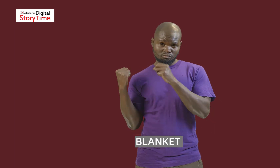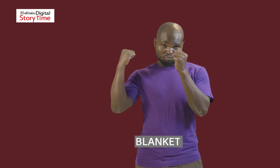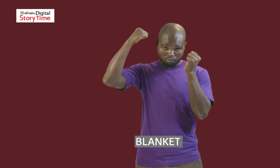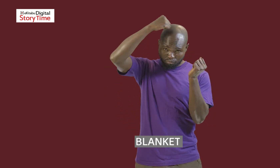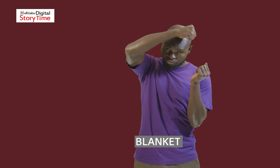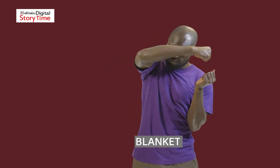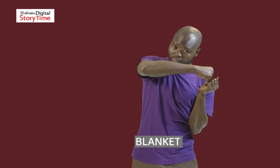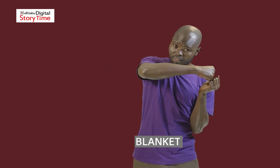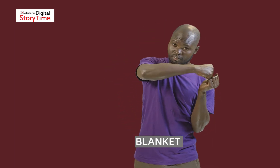Blanket.